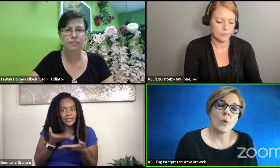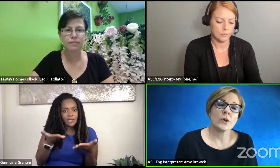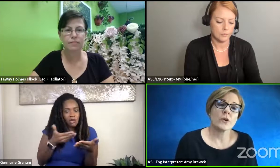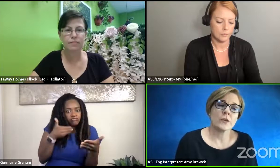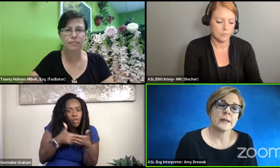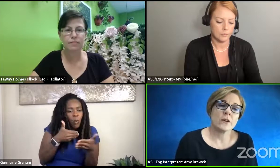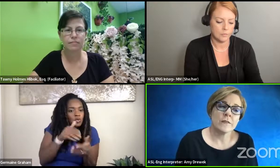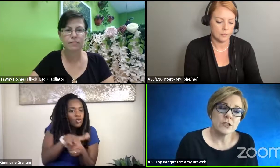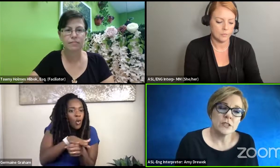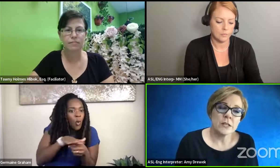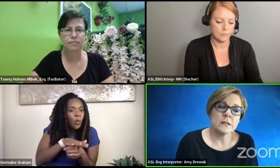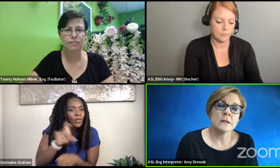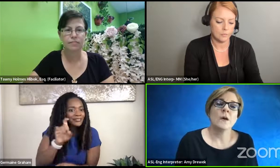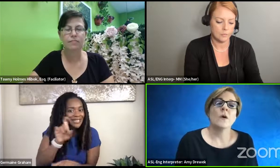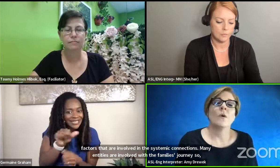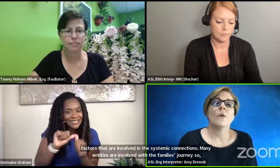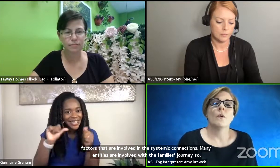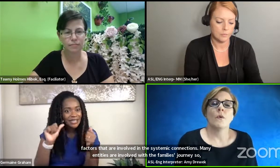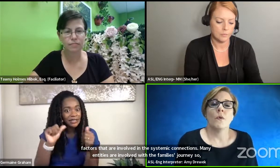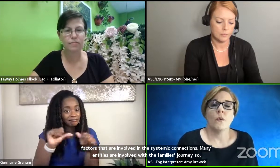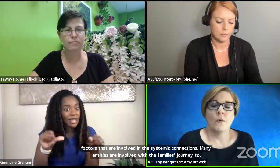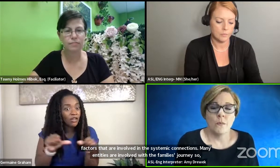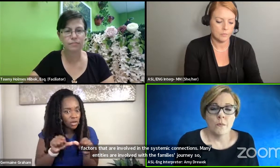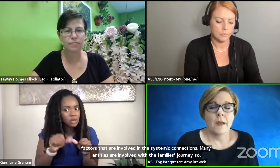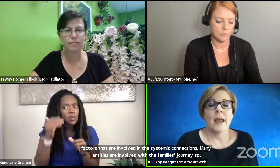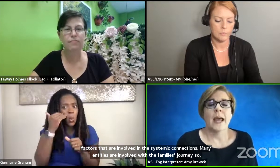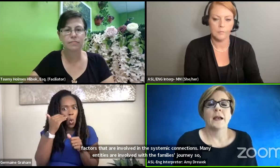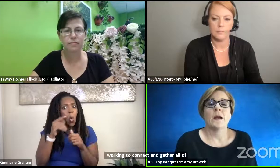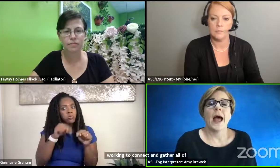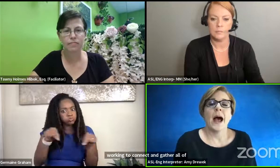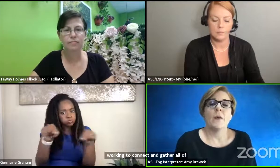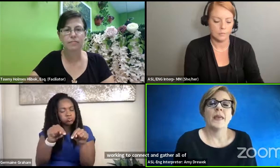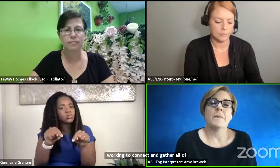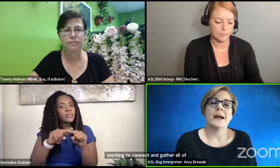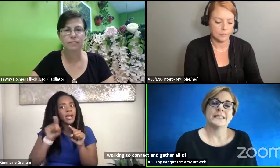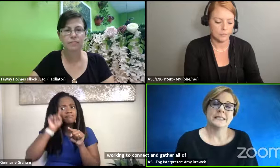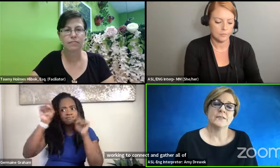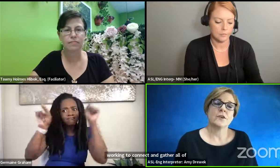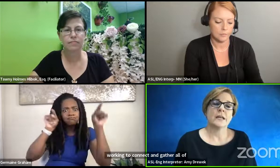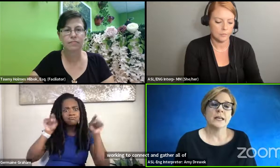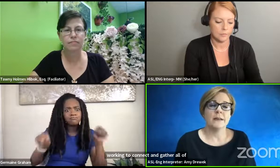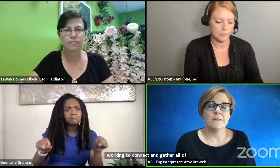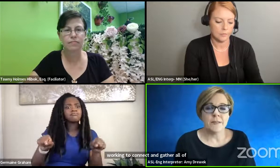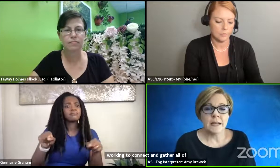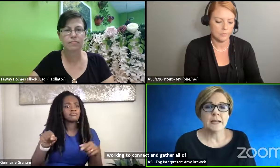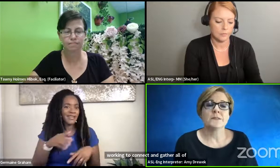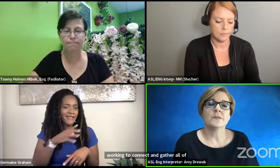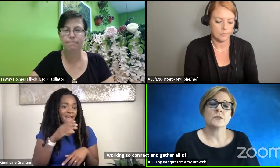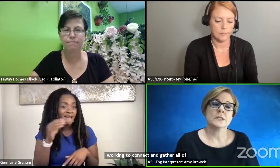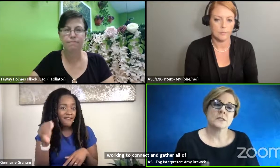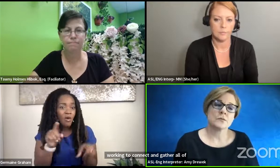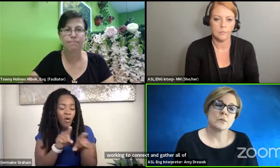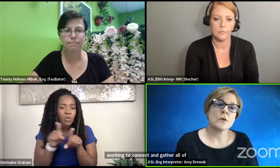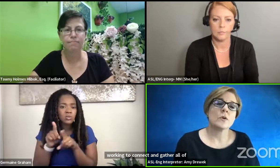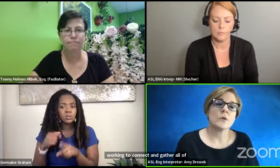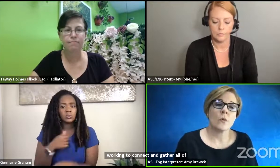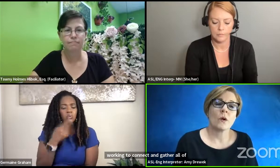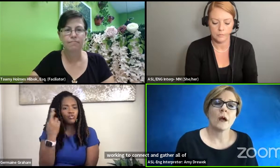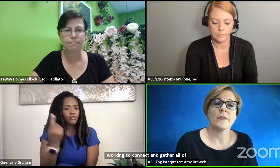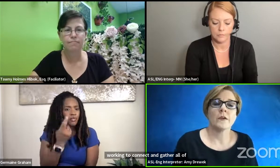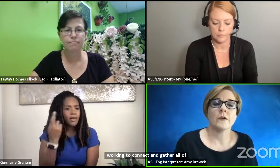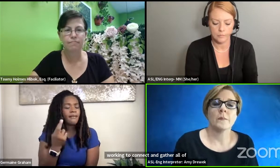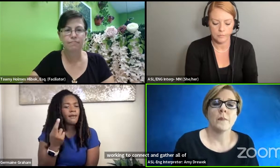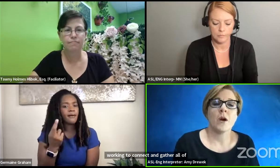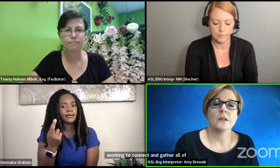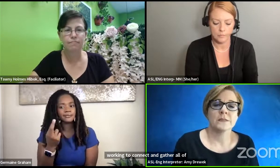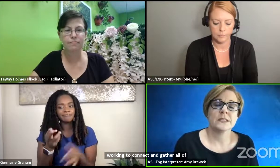that support early intervention and how that might differ in Phoenix versus rural